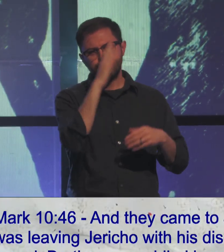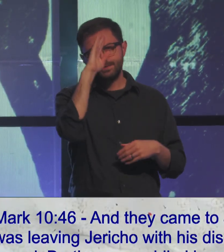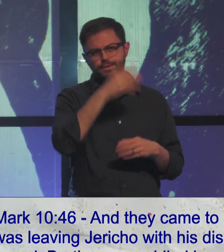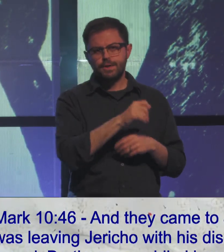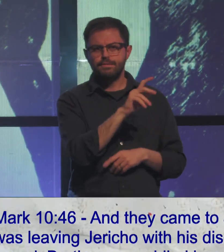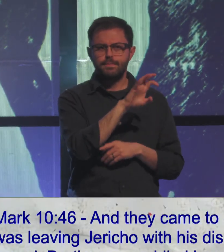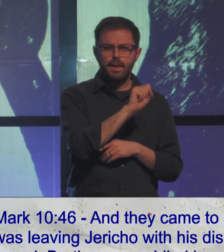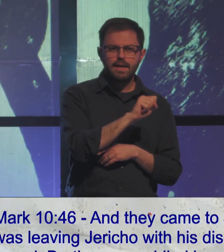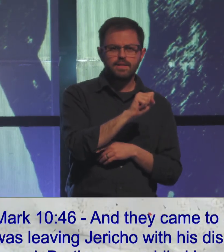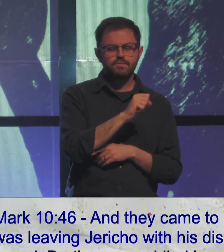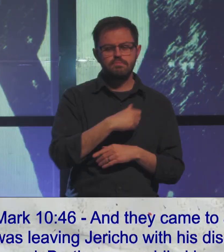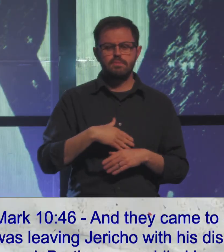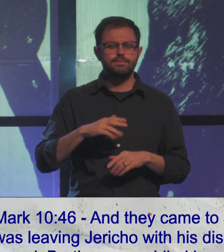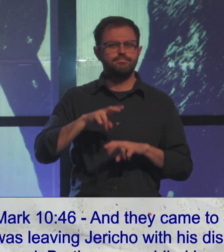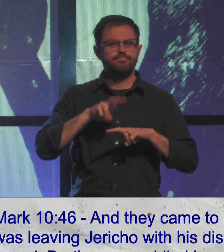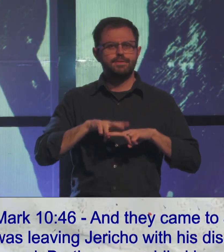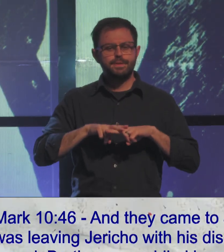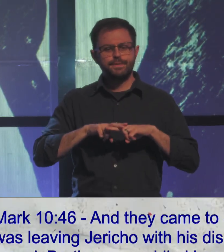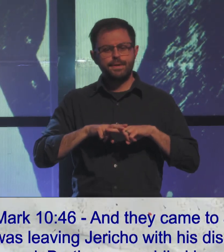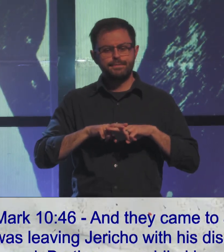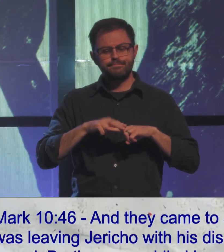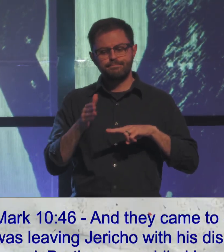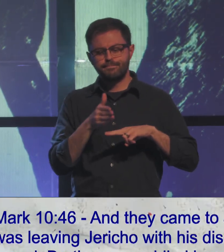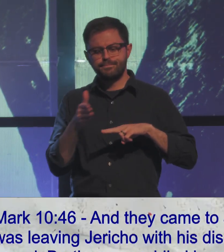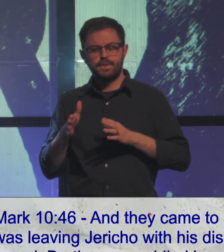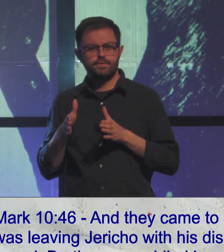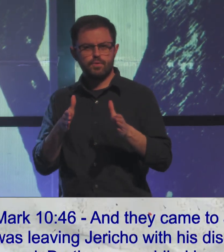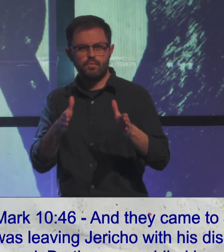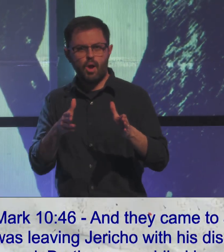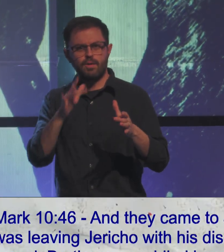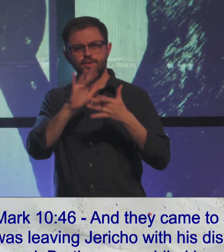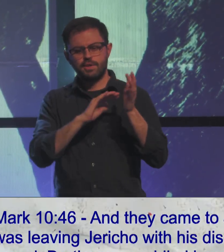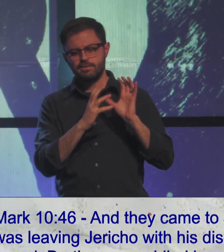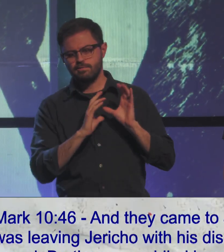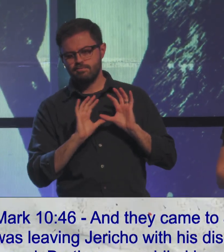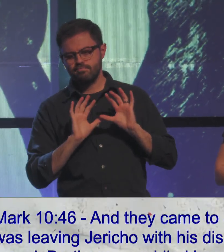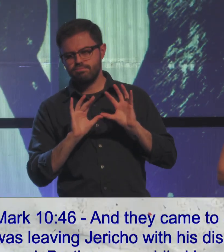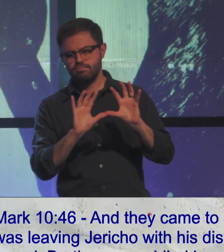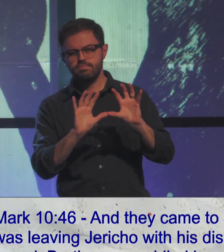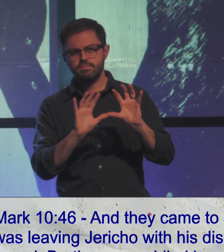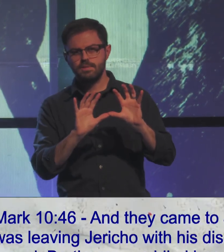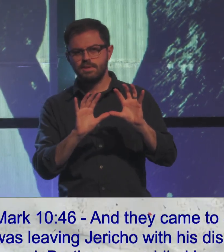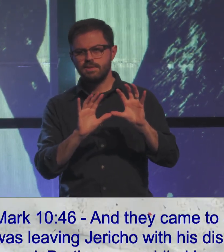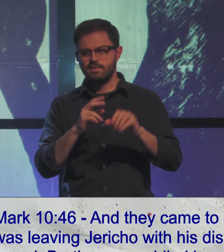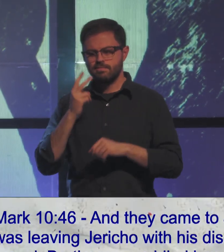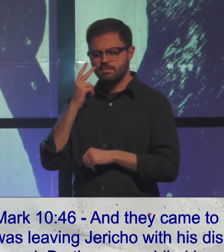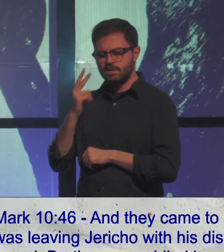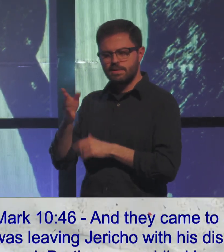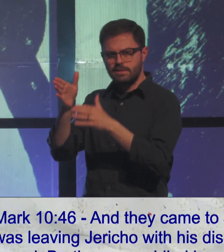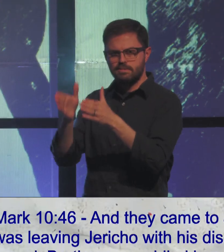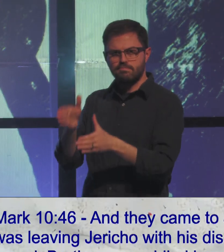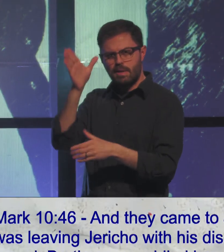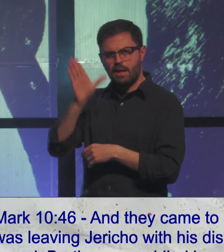with a great crowd, his disciples leaving Jericho, and they come in contact with a man